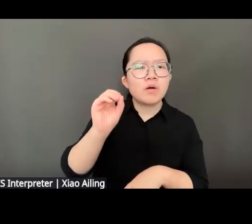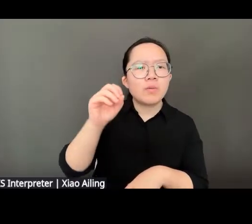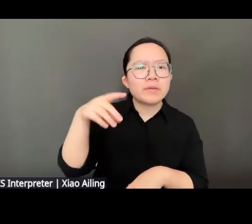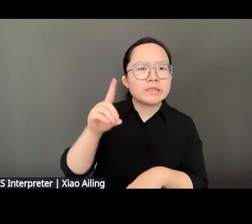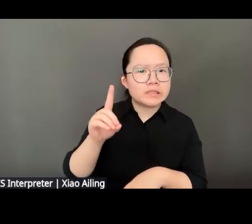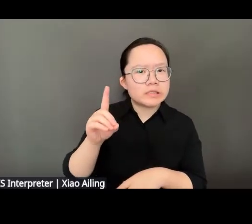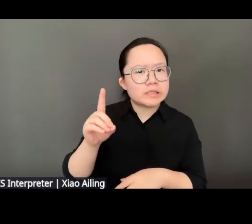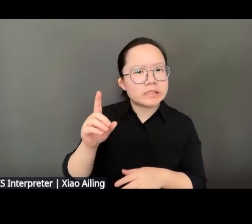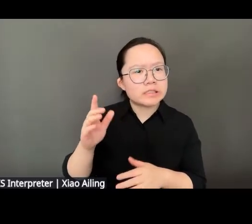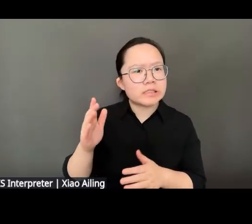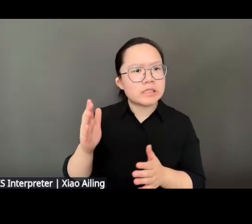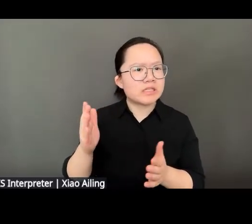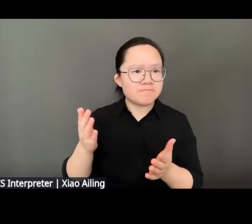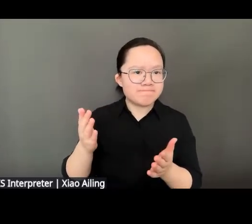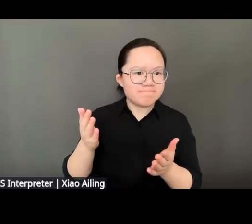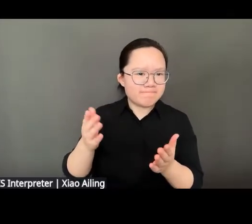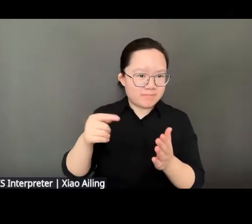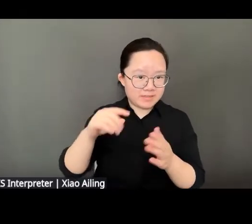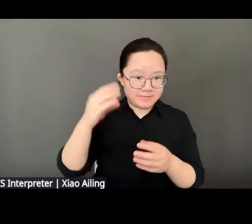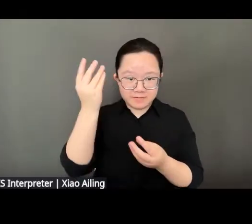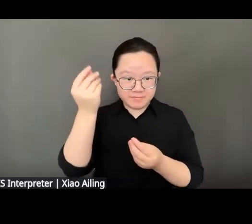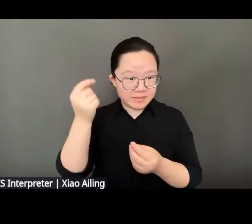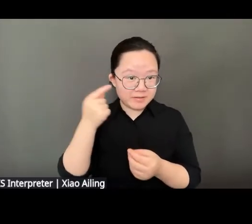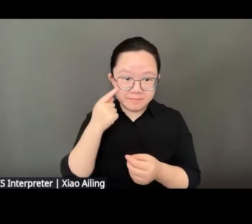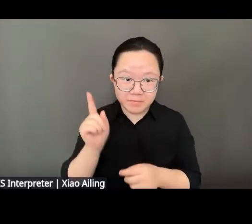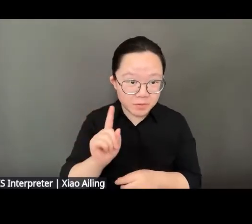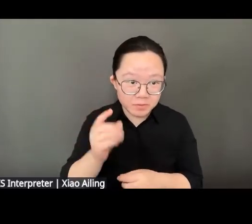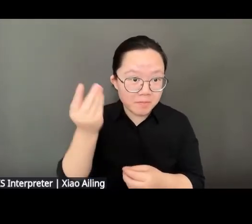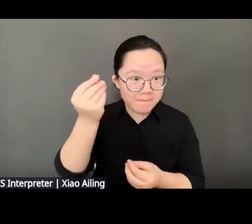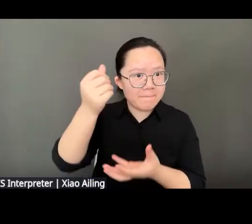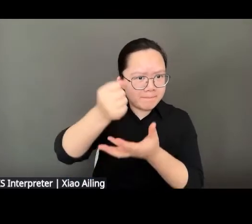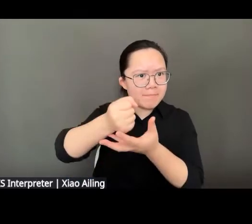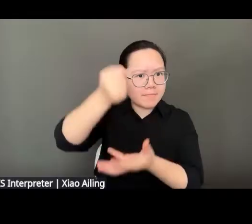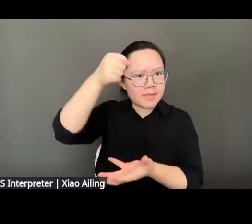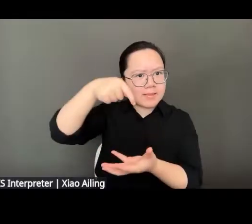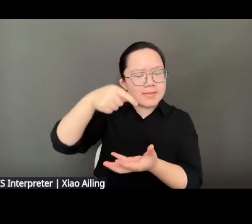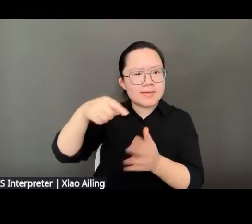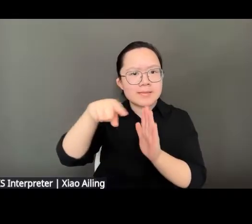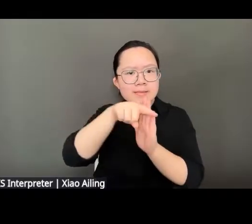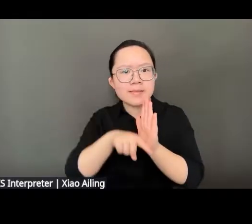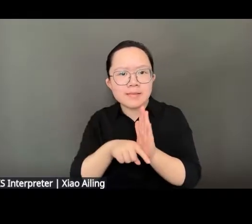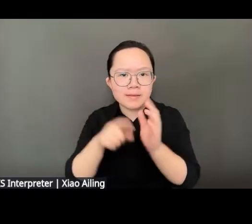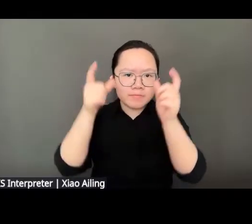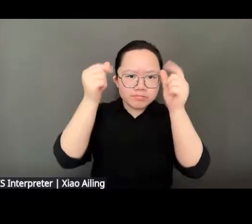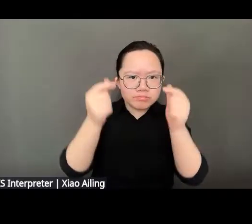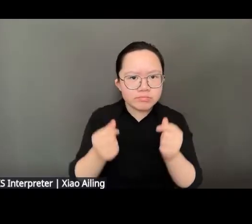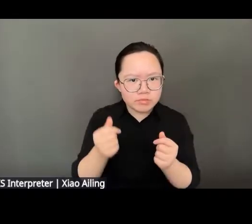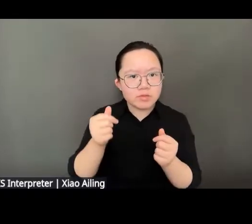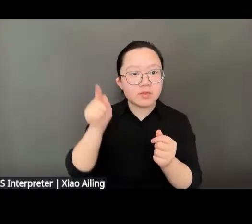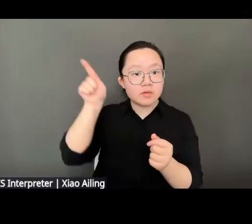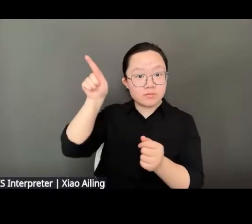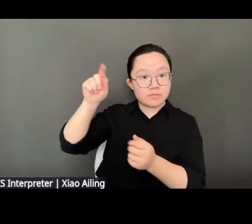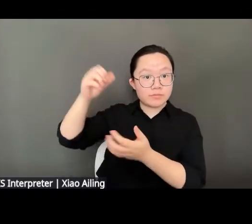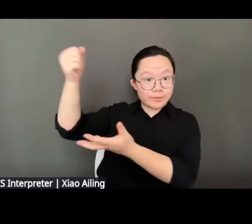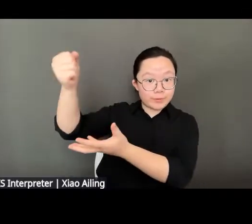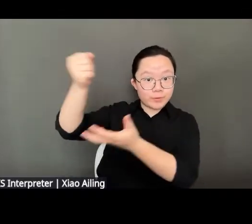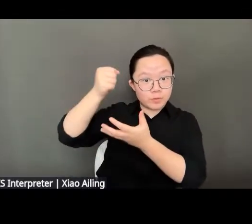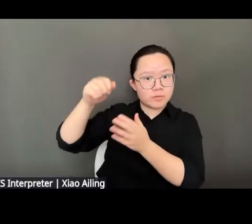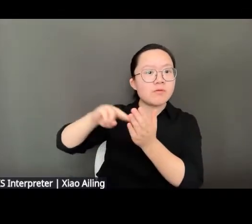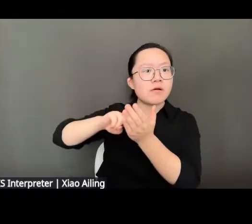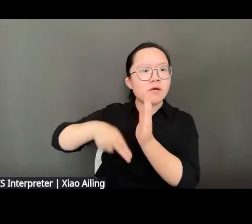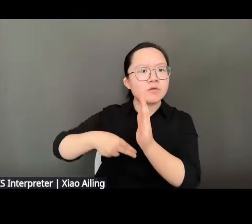which required partners to pre-finance and claim monthly. So OPDs are